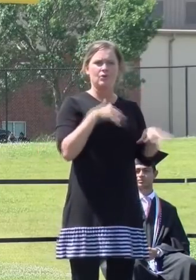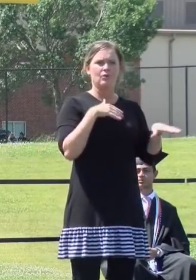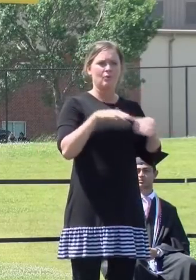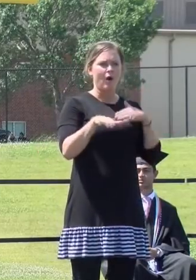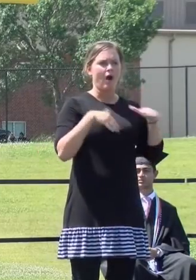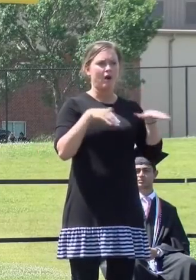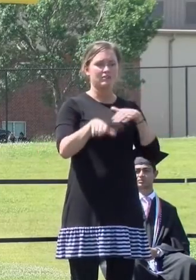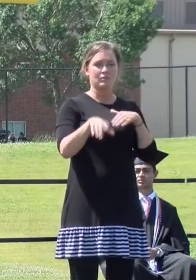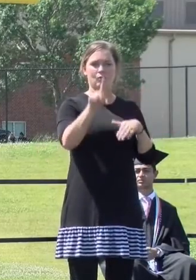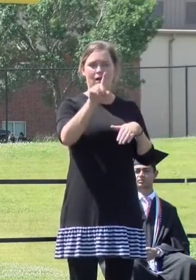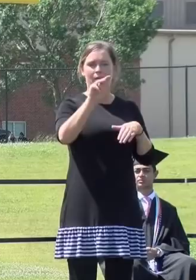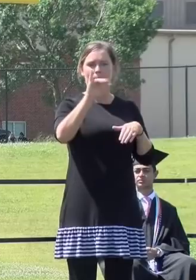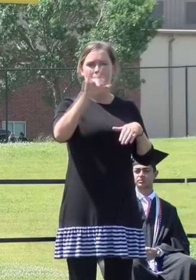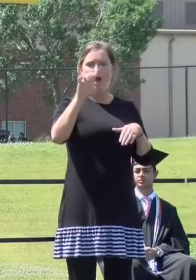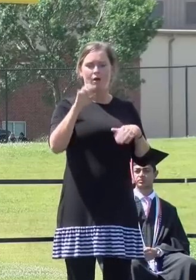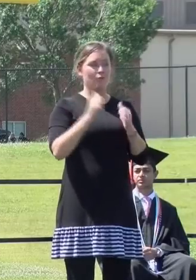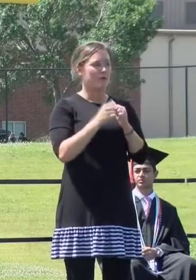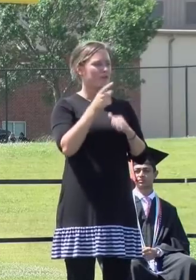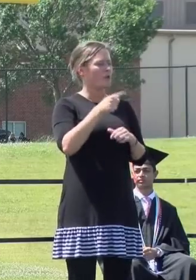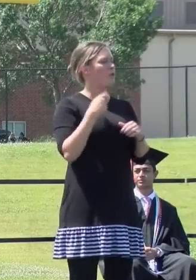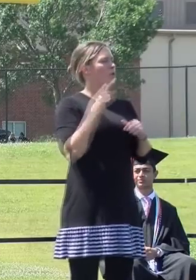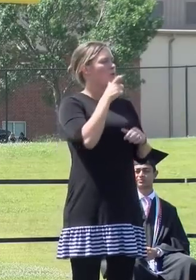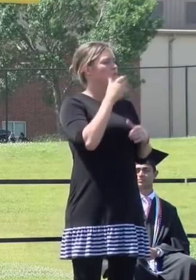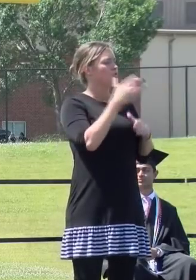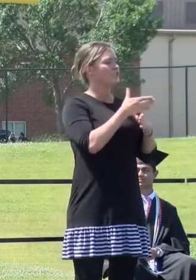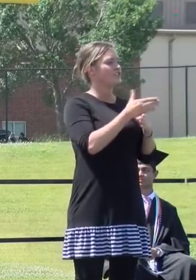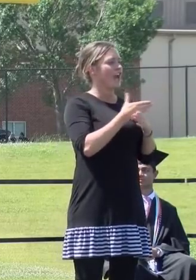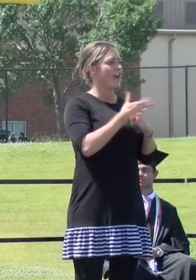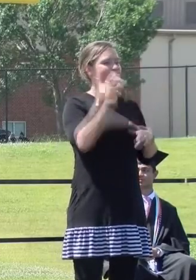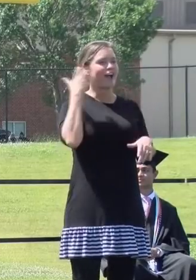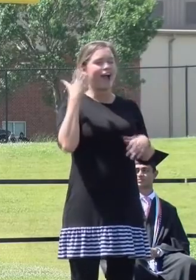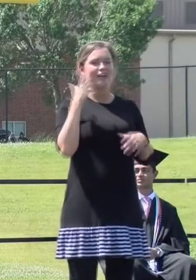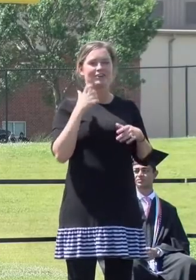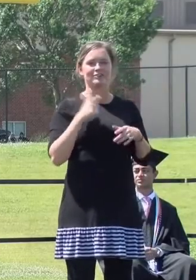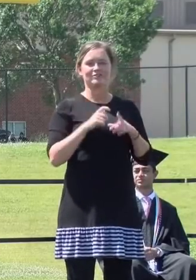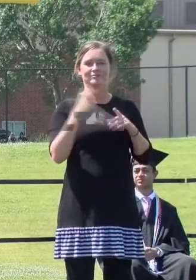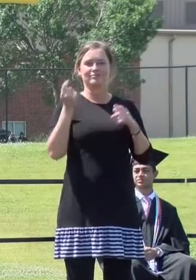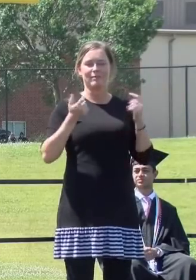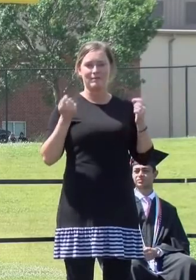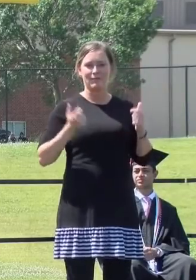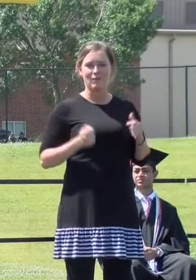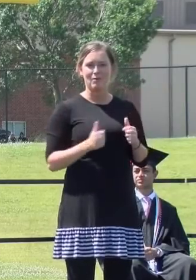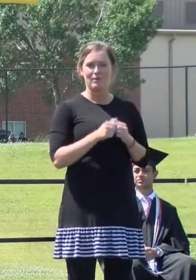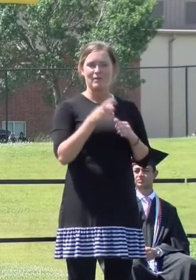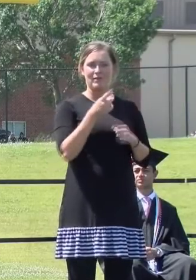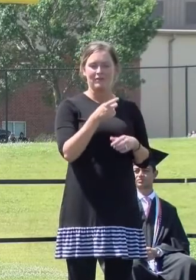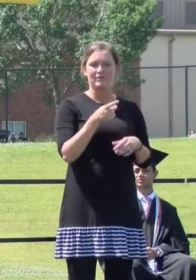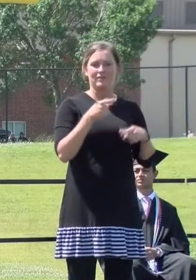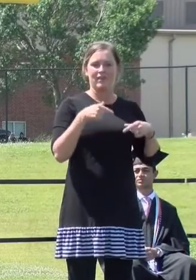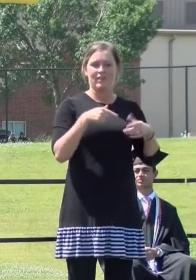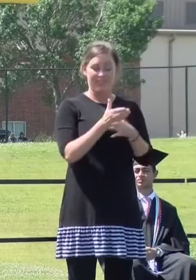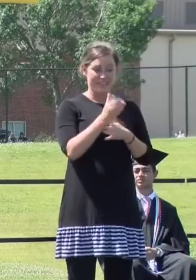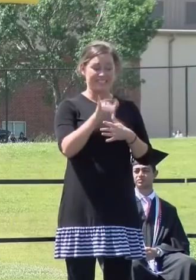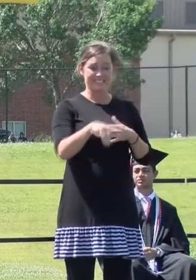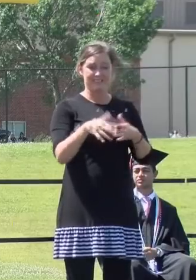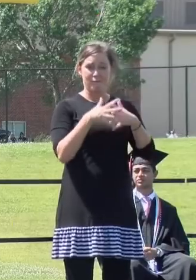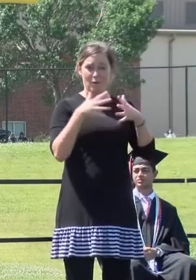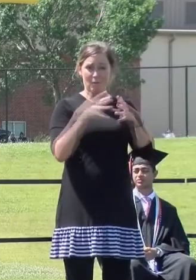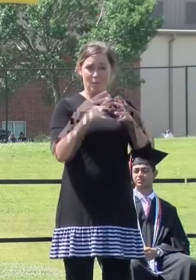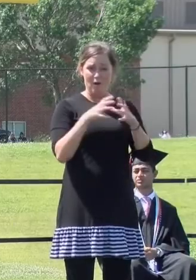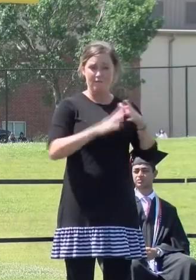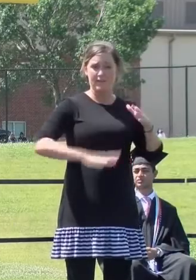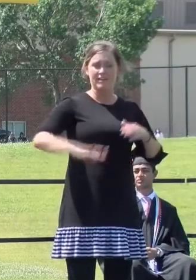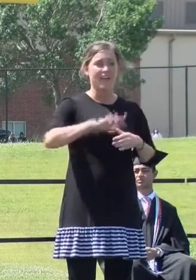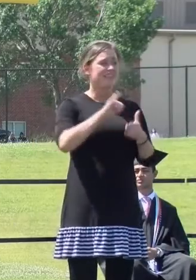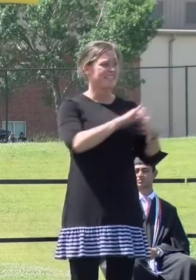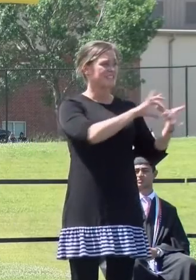you? Who shared a bag of tiger corn with you at this football field? These relationships help